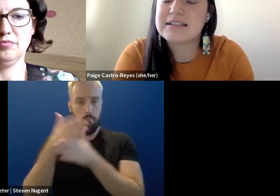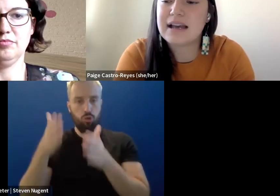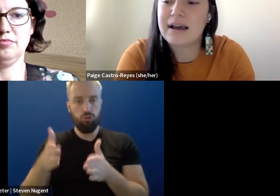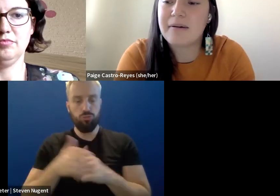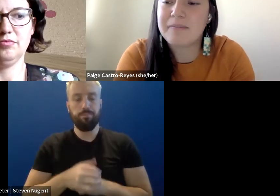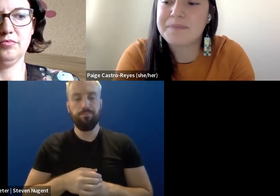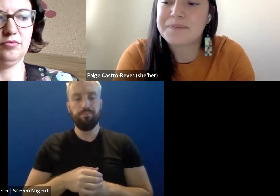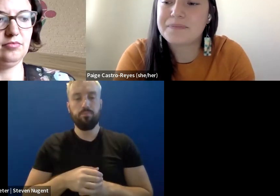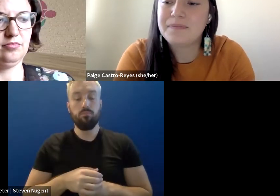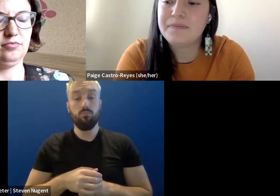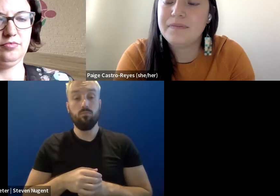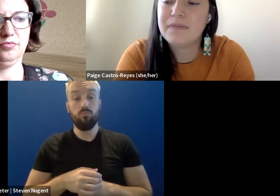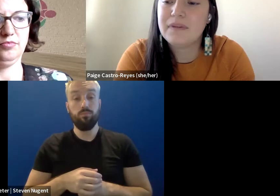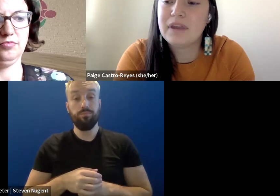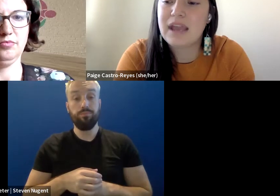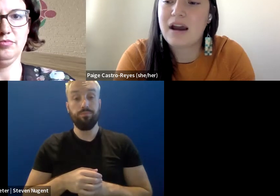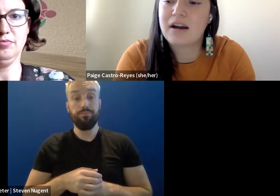that